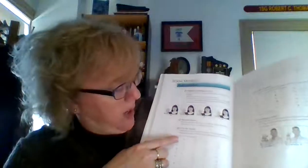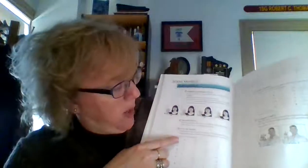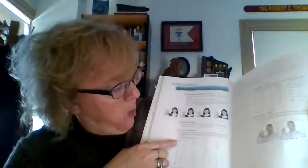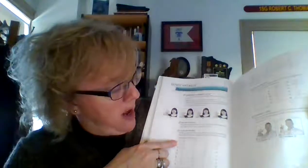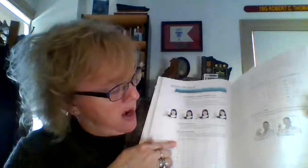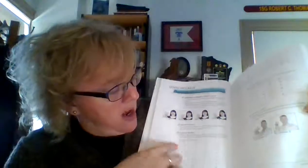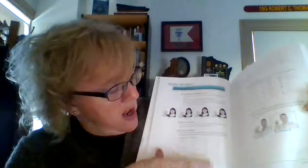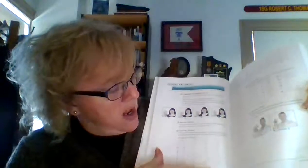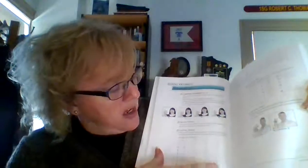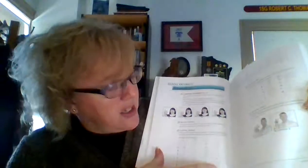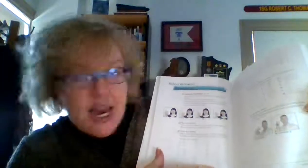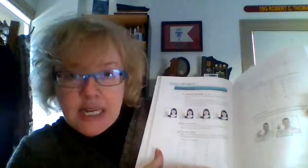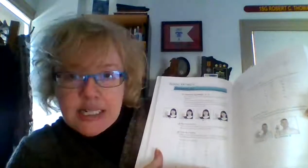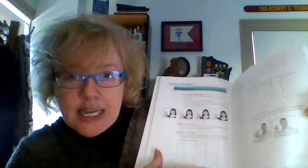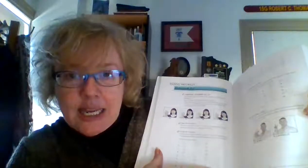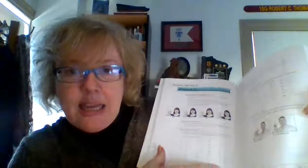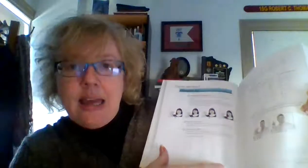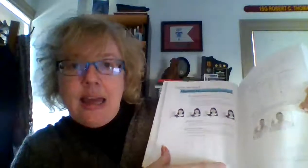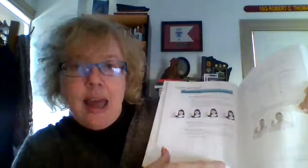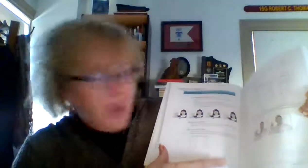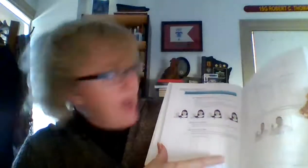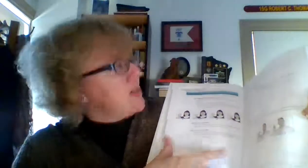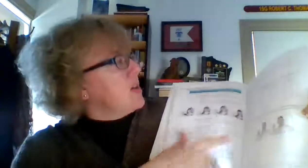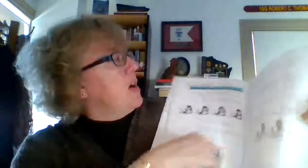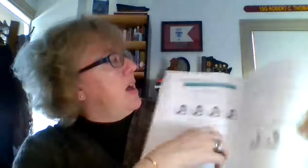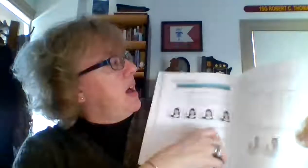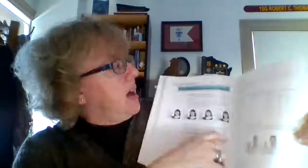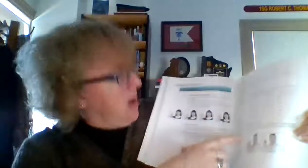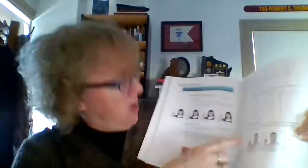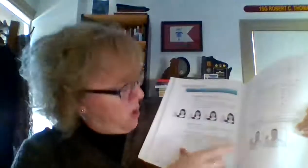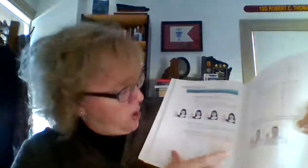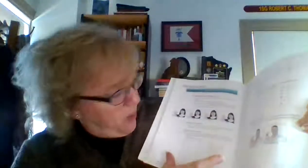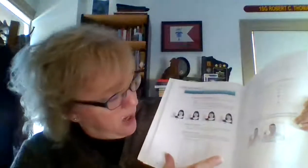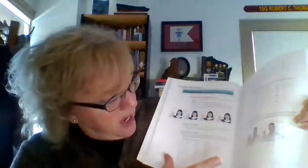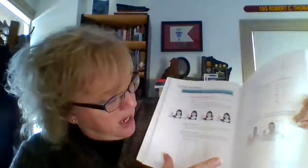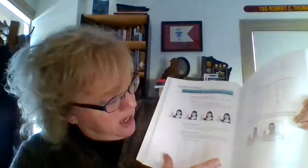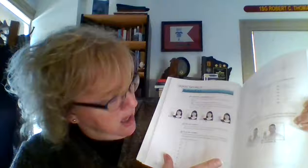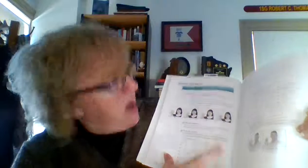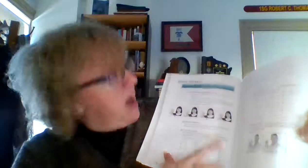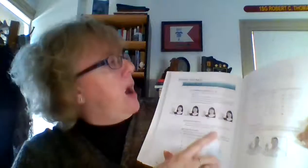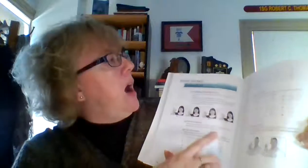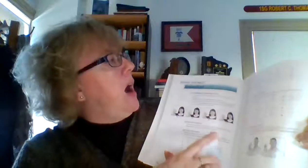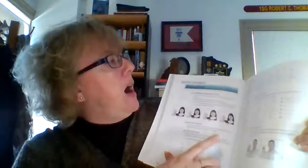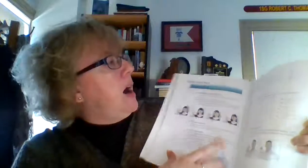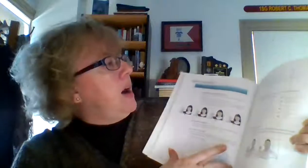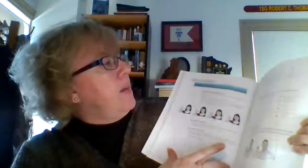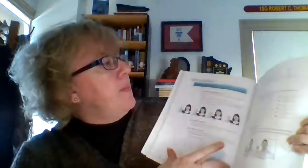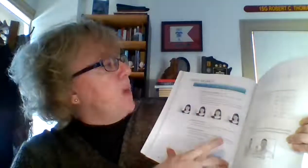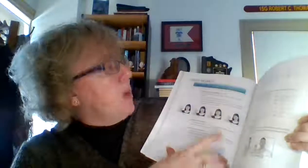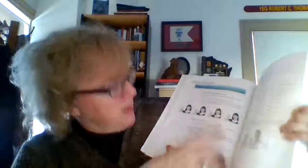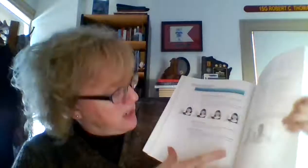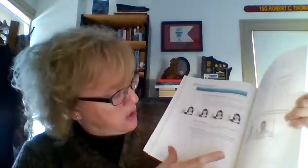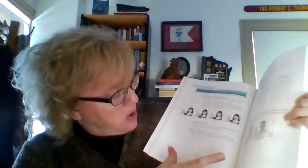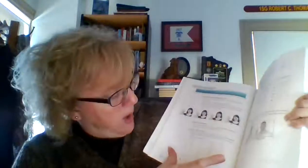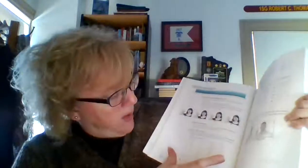putting 1 to 19 and the answer. Or you're putting, or is it to 12? I'm